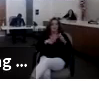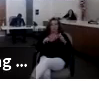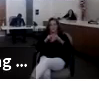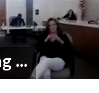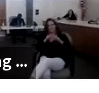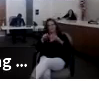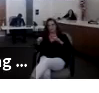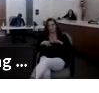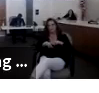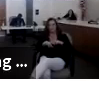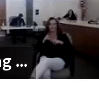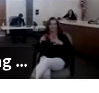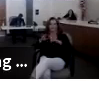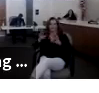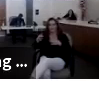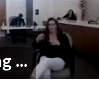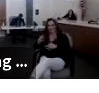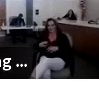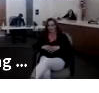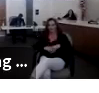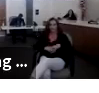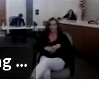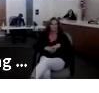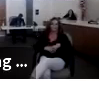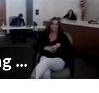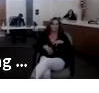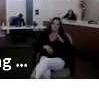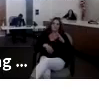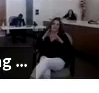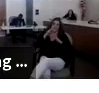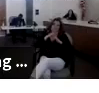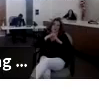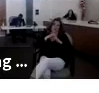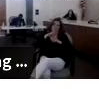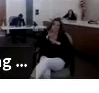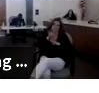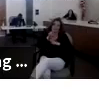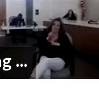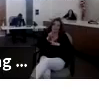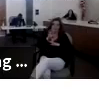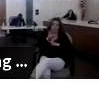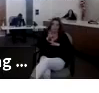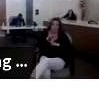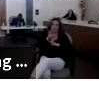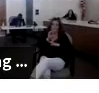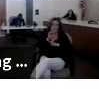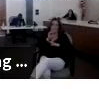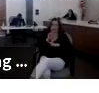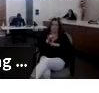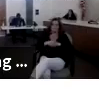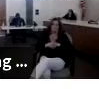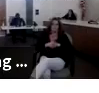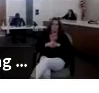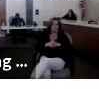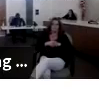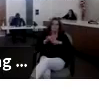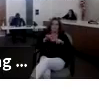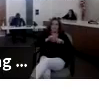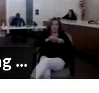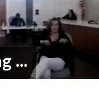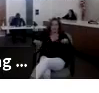are classroom massing that tops out at 92 foot. And then the mechanical penthouse, the parapet at 112 foot right